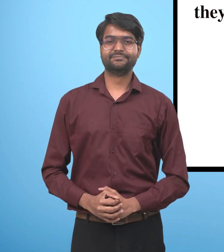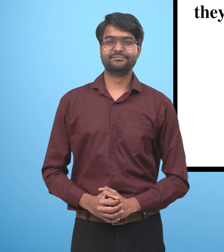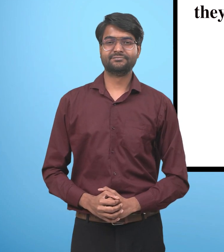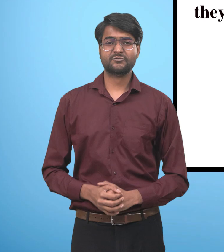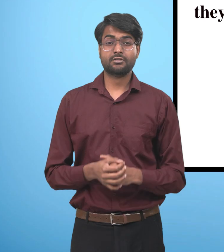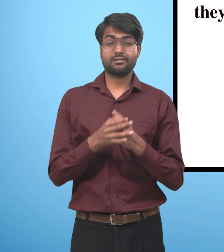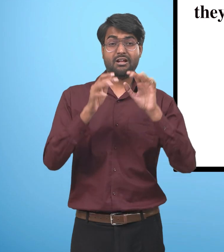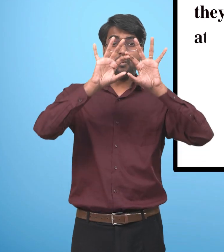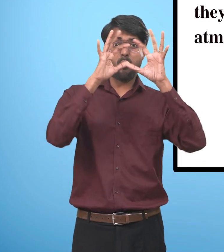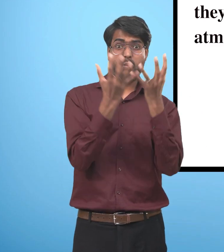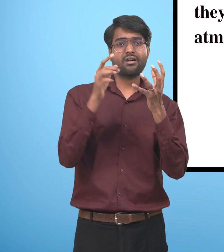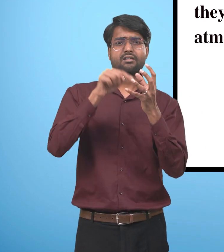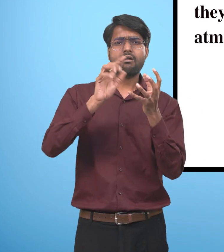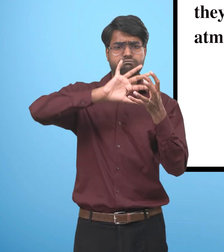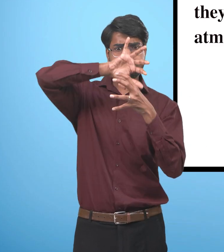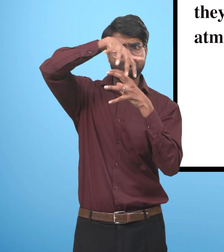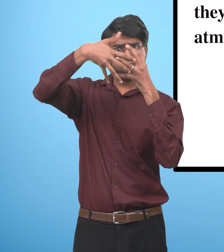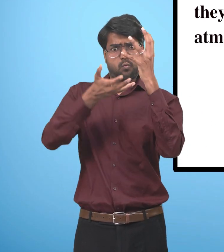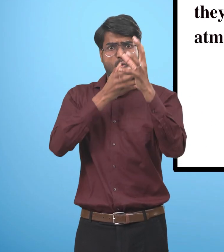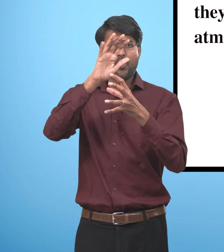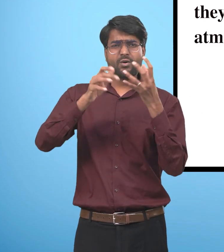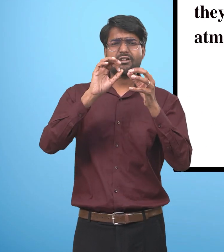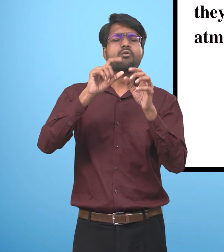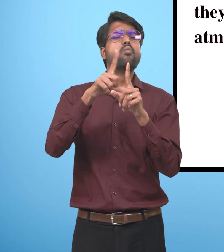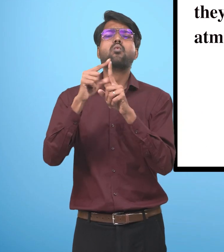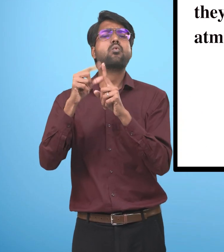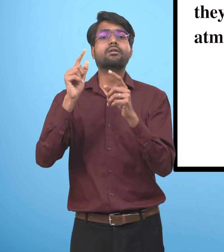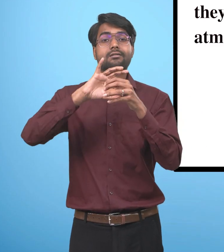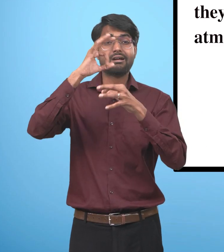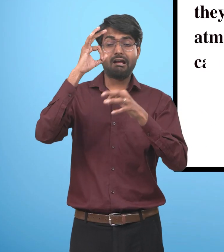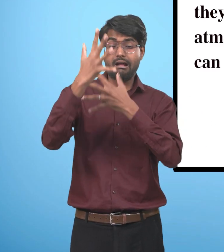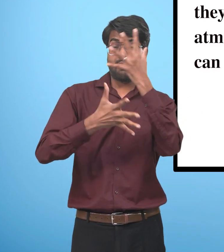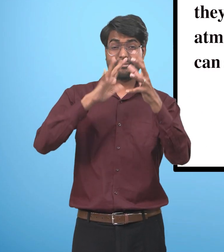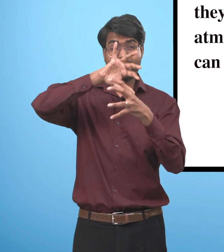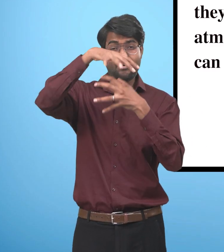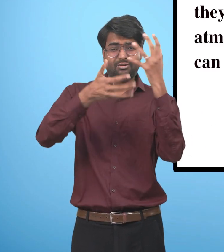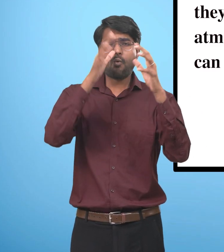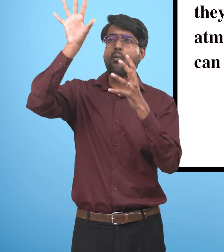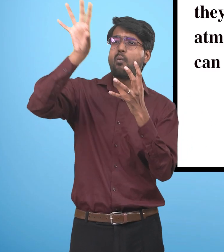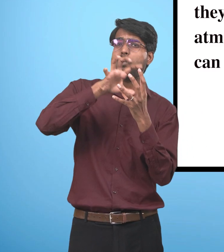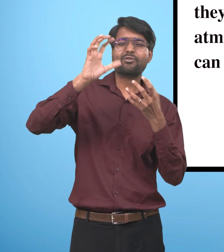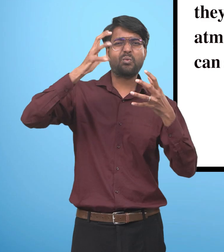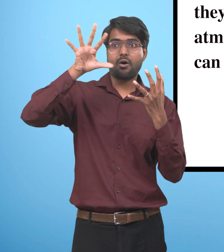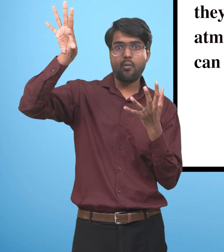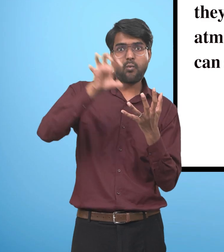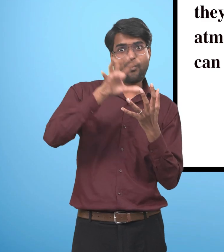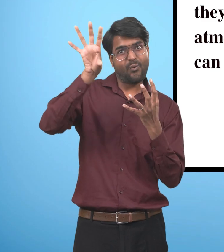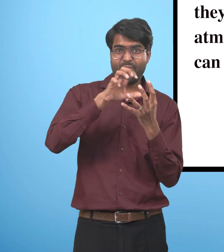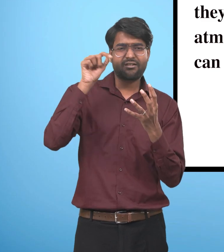The presence of an atmosphere on a planet can trap heat, which can significantly change the temperature